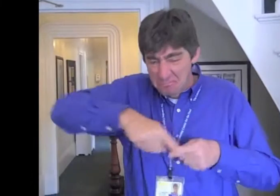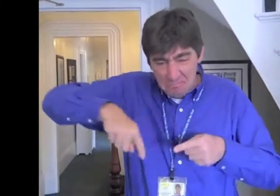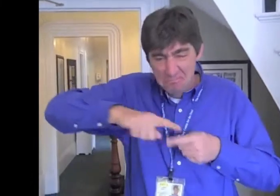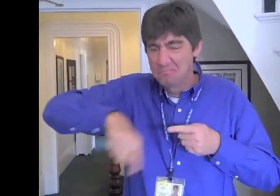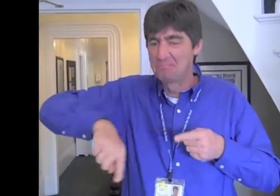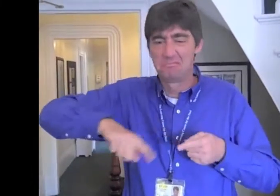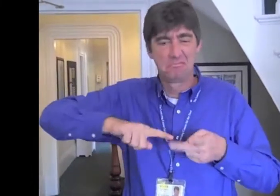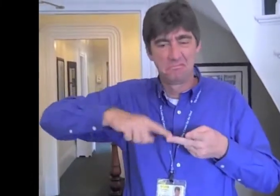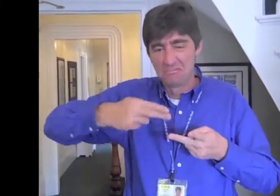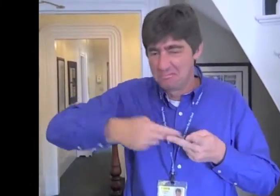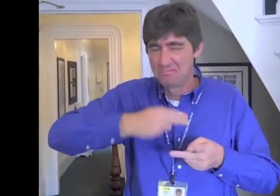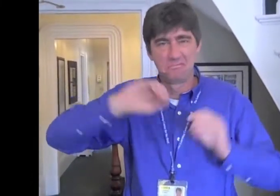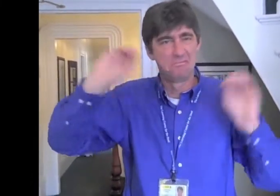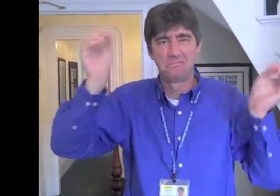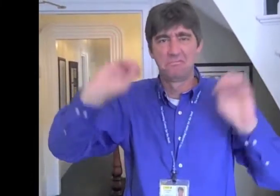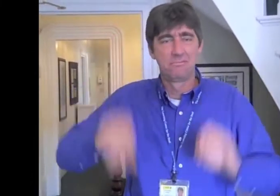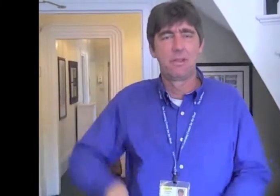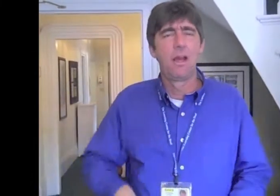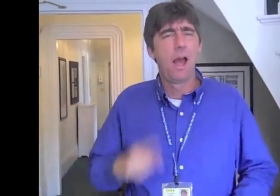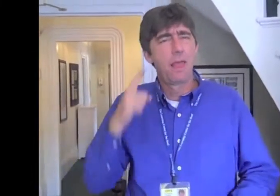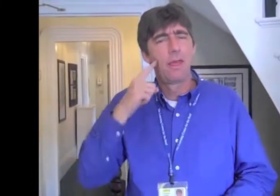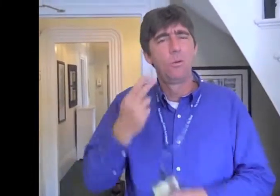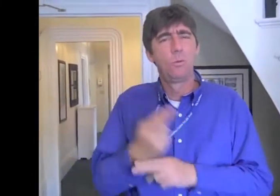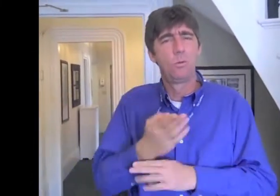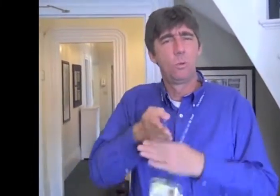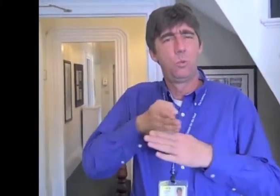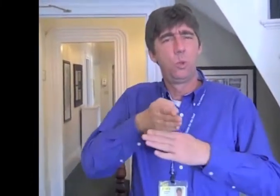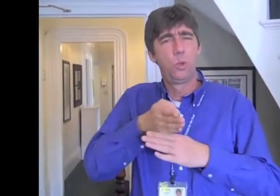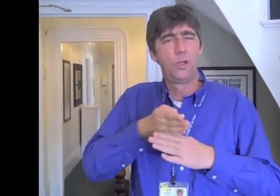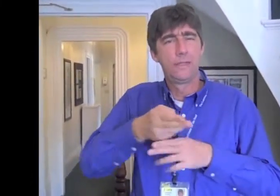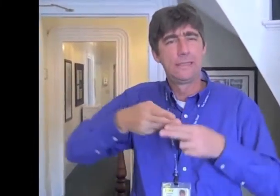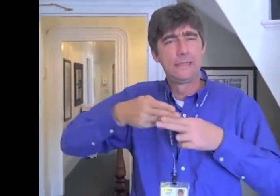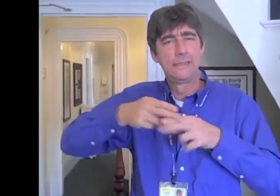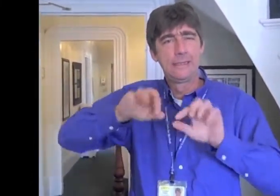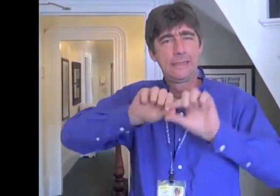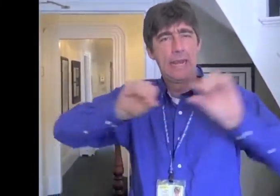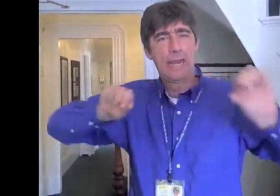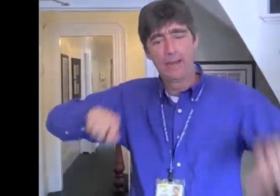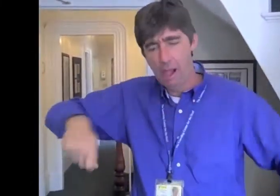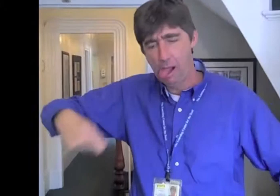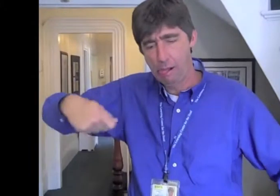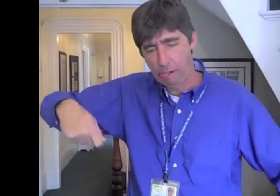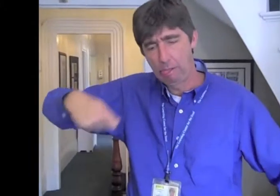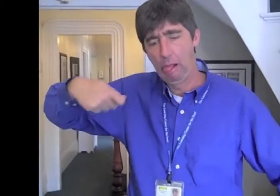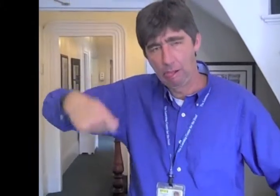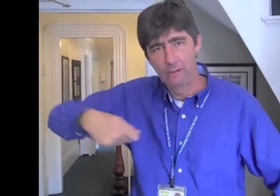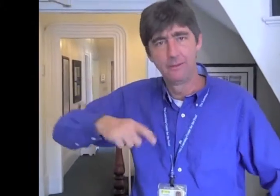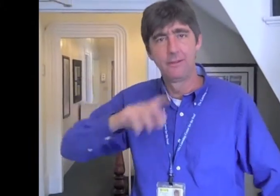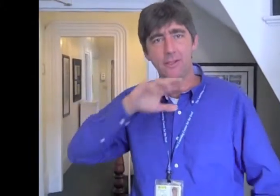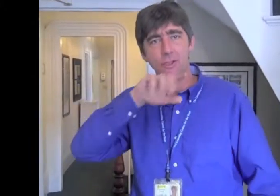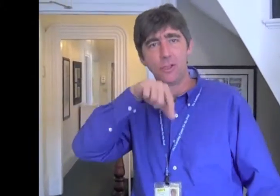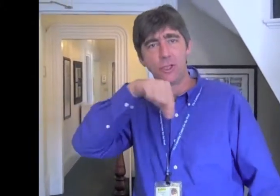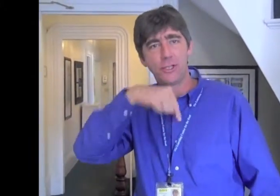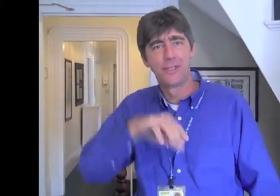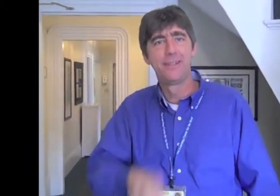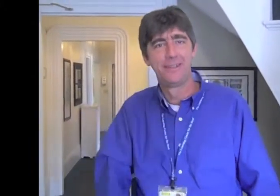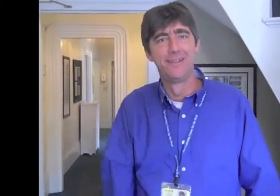Utensils? Come on. We don't need any of that. Uh, they may have used a wooden stick of some sort to eat their turkey.